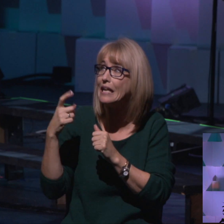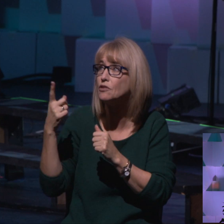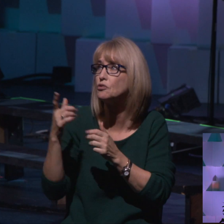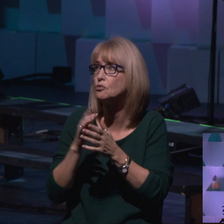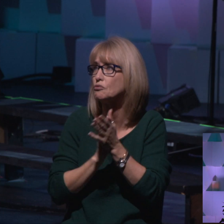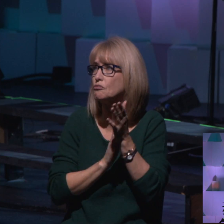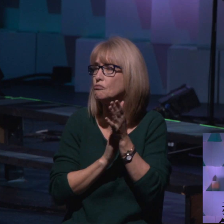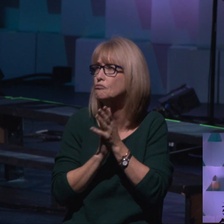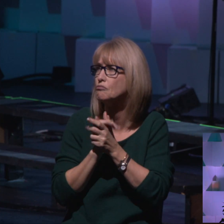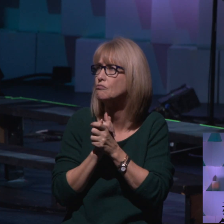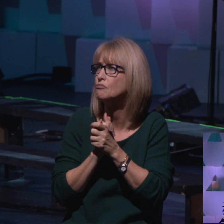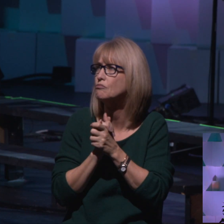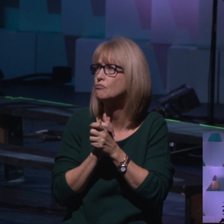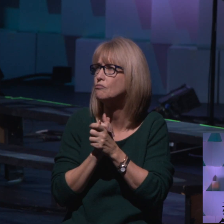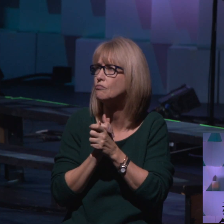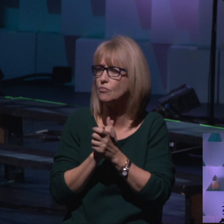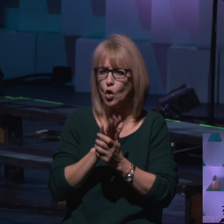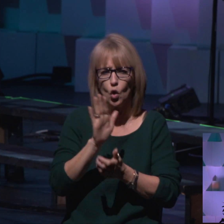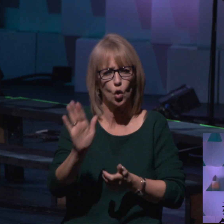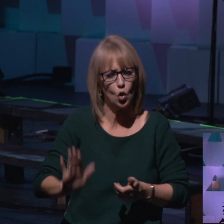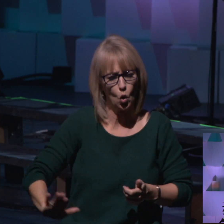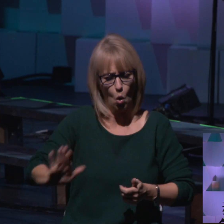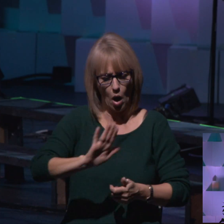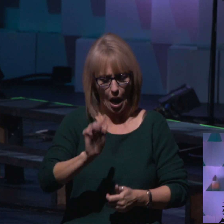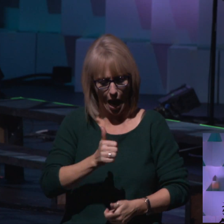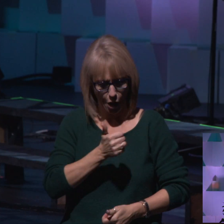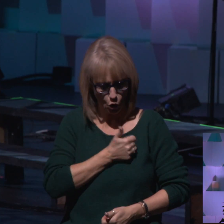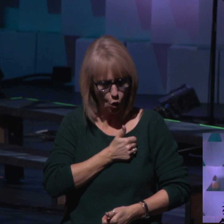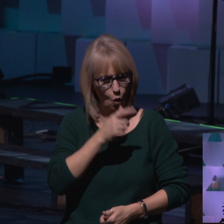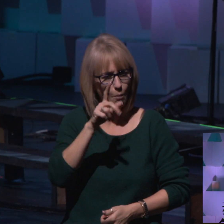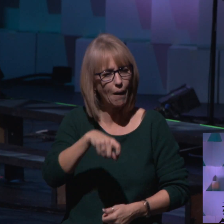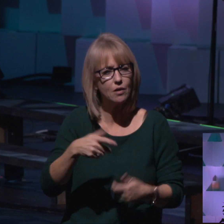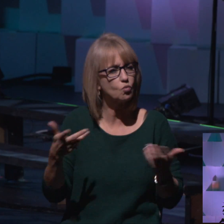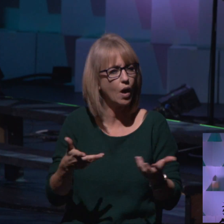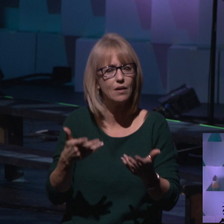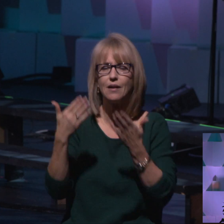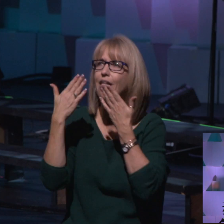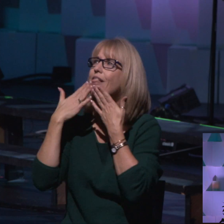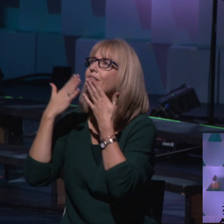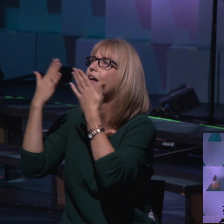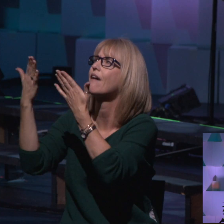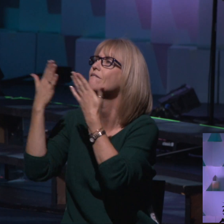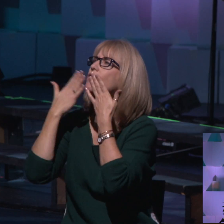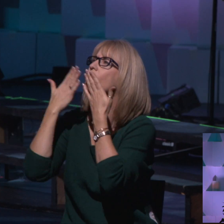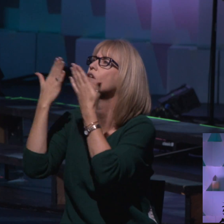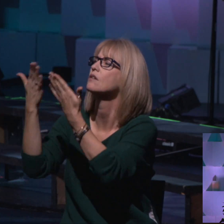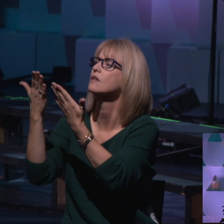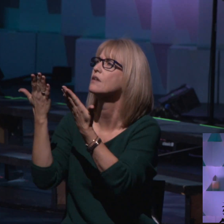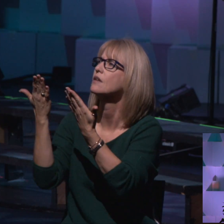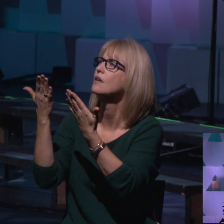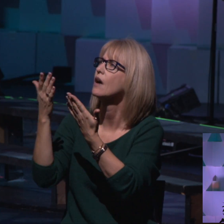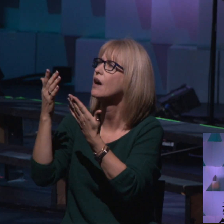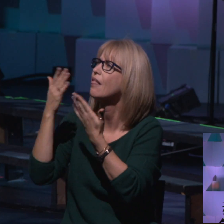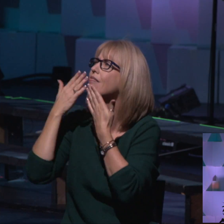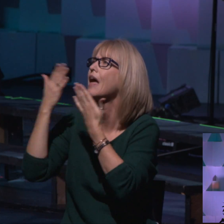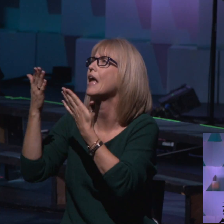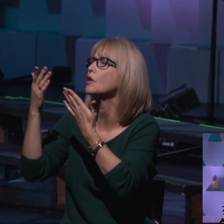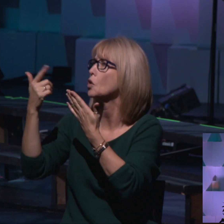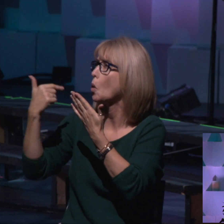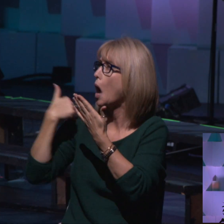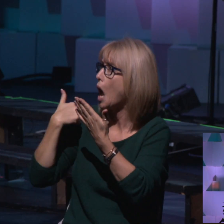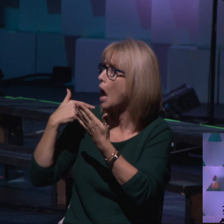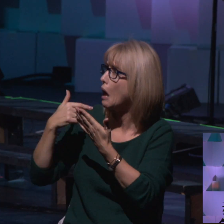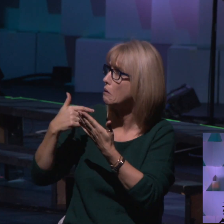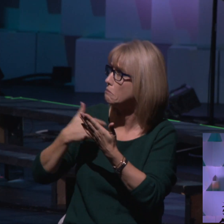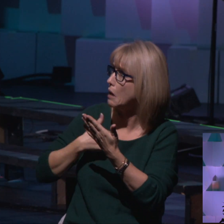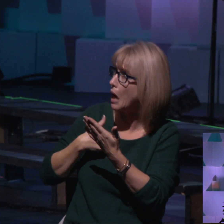And we have an attitude of gratitude saying, God, thank you so much that in my sin, you've come as your slave, as your servant, and